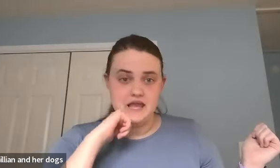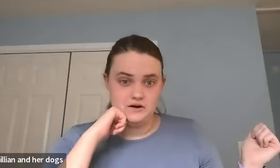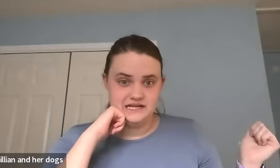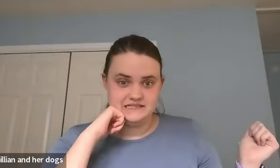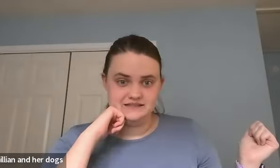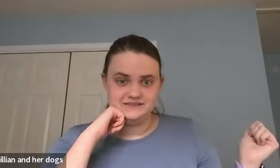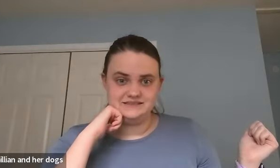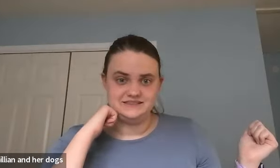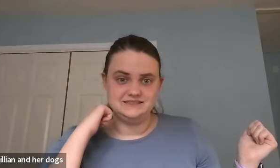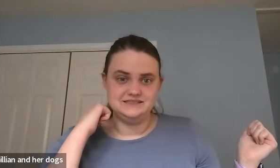Carrot.